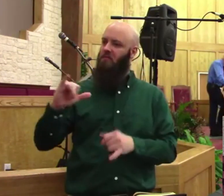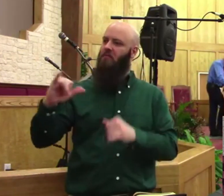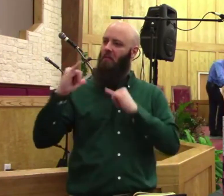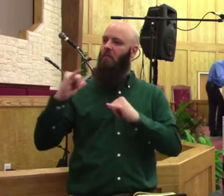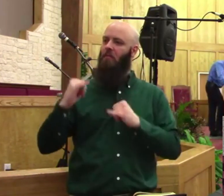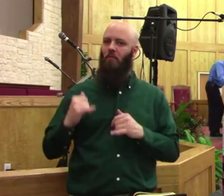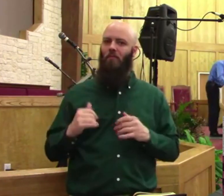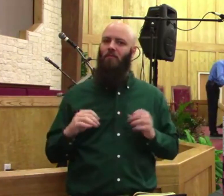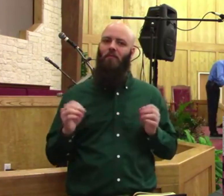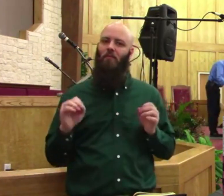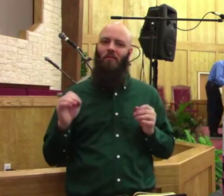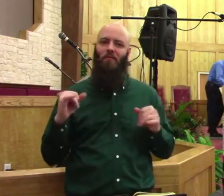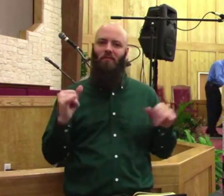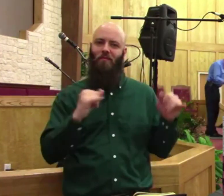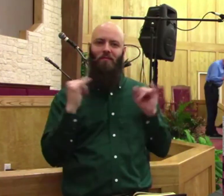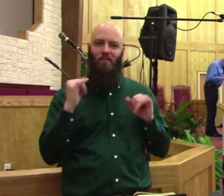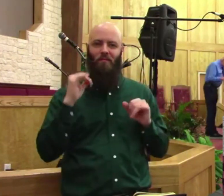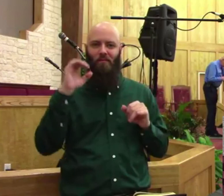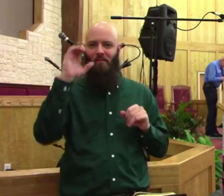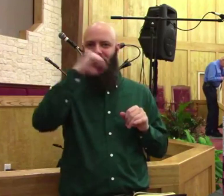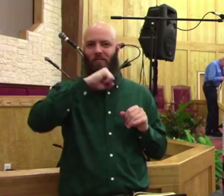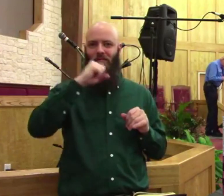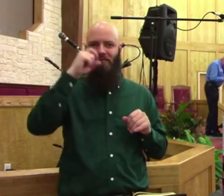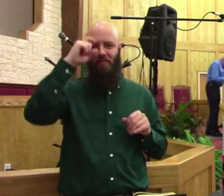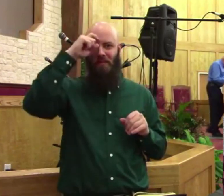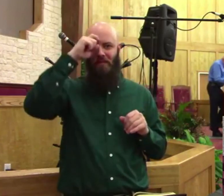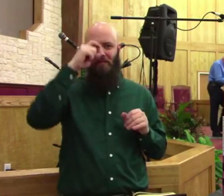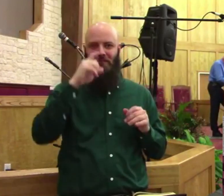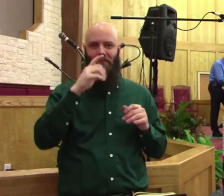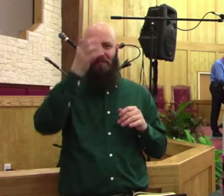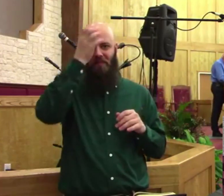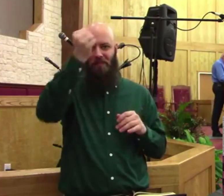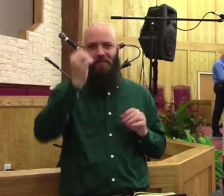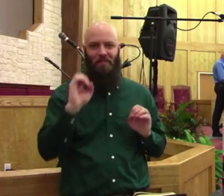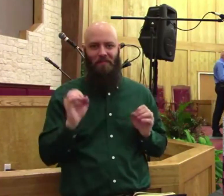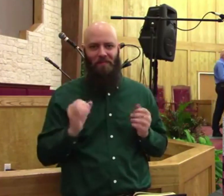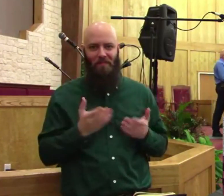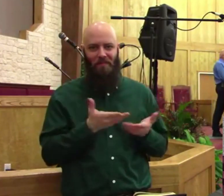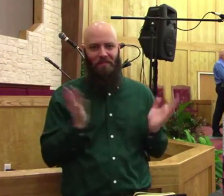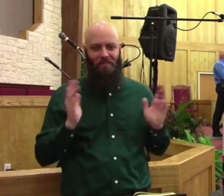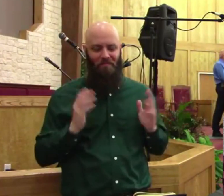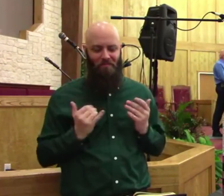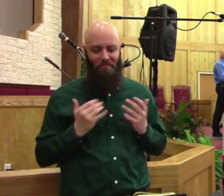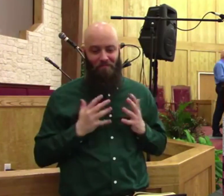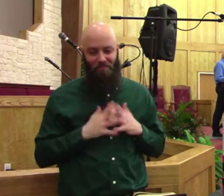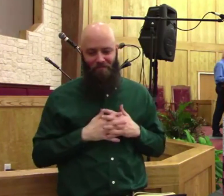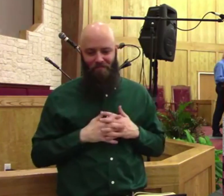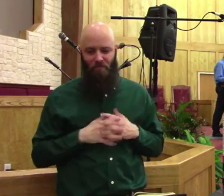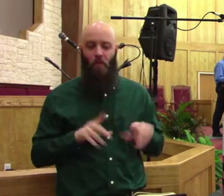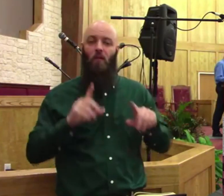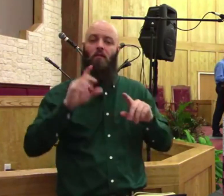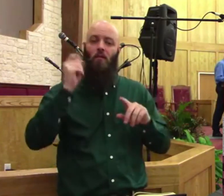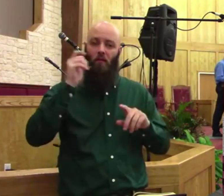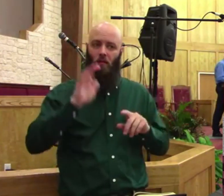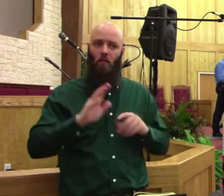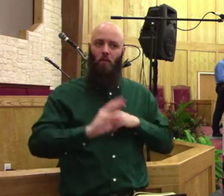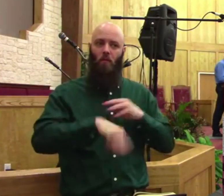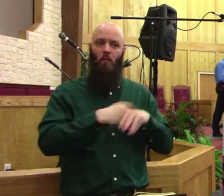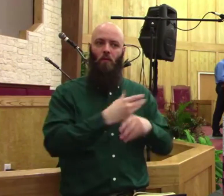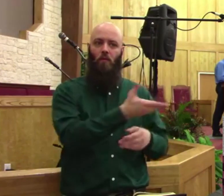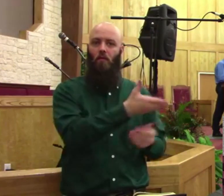as conventional wisdom anymore. But there's no wisdom from the world that's going to help